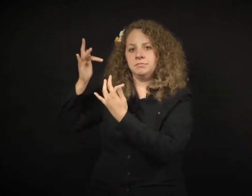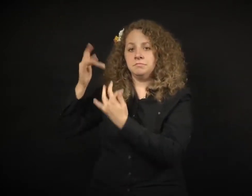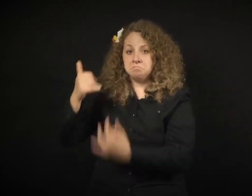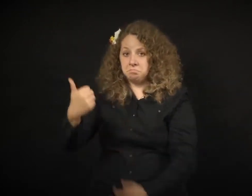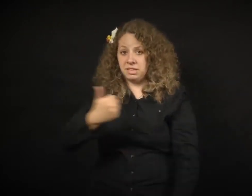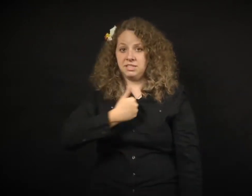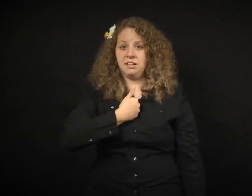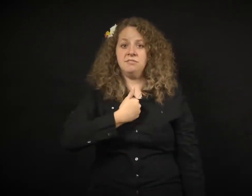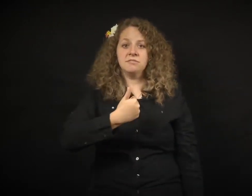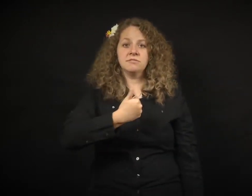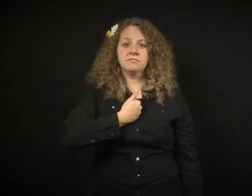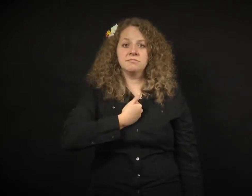Myself.